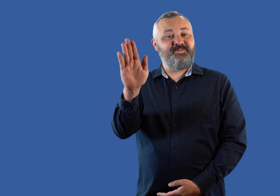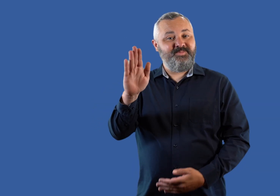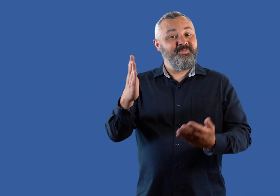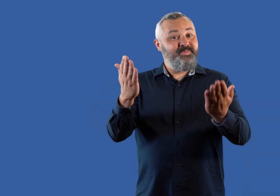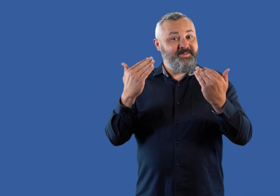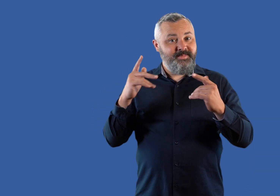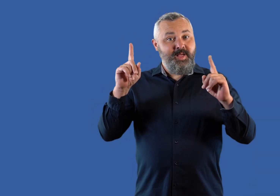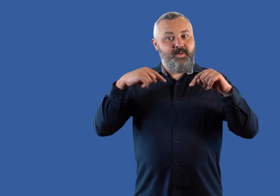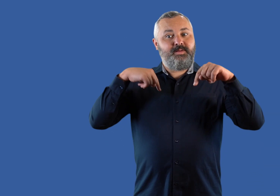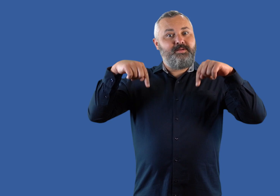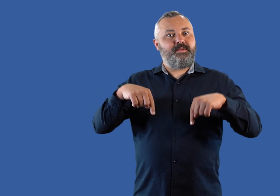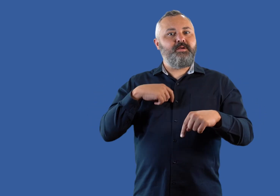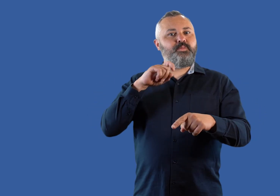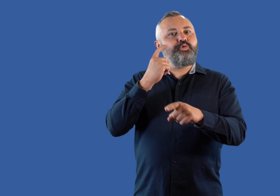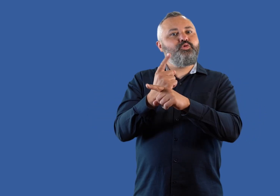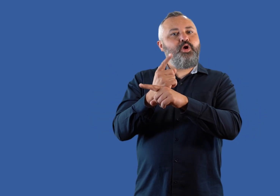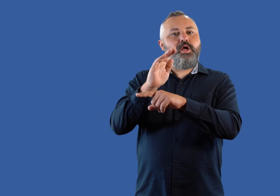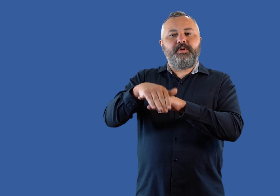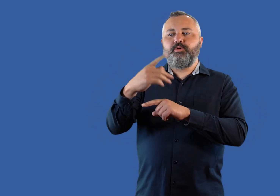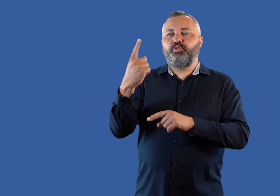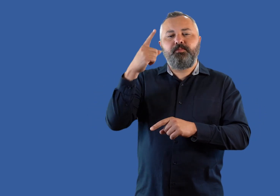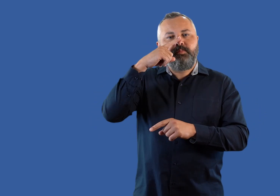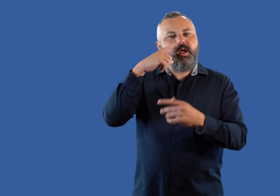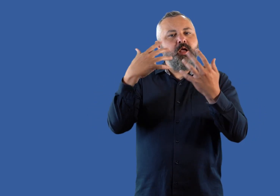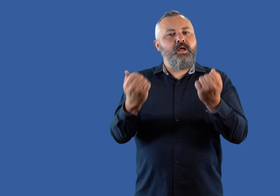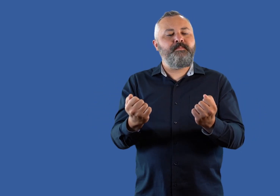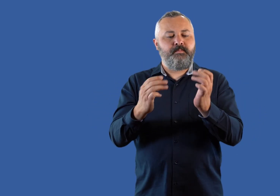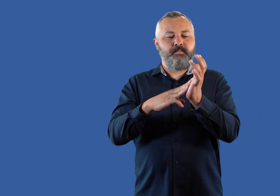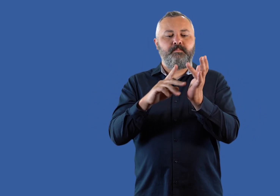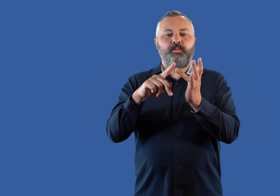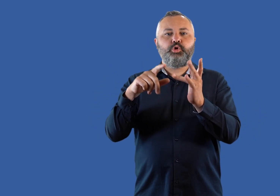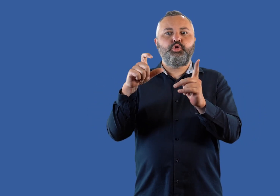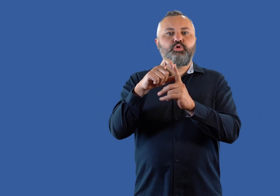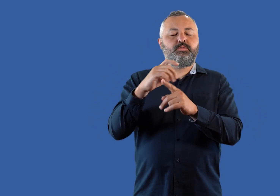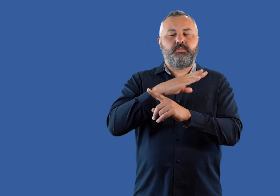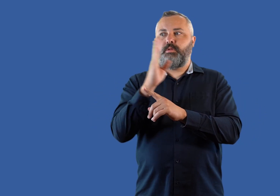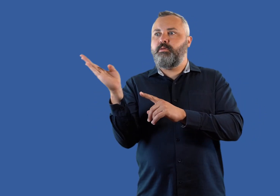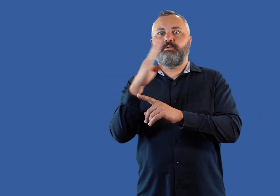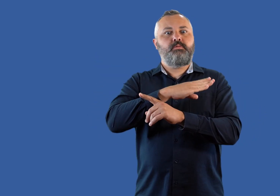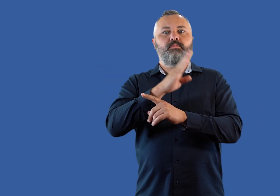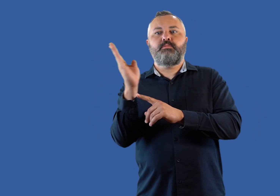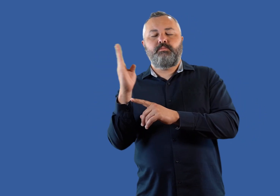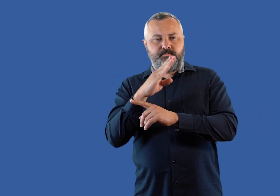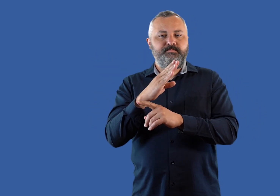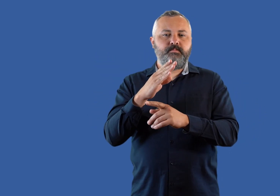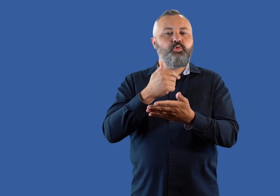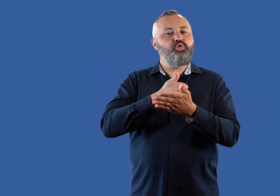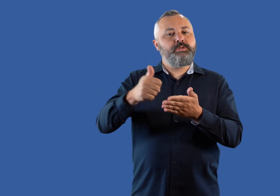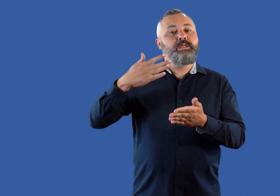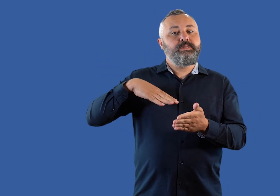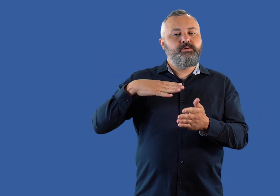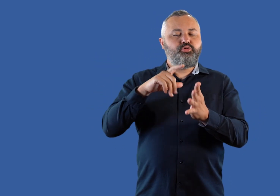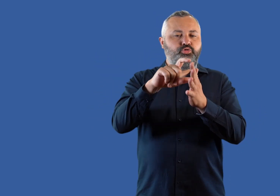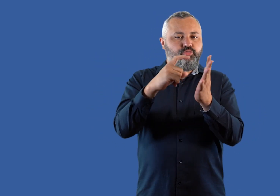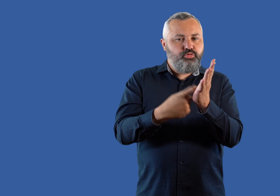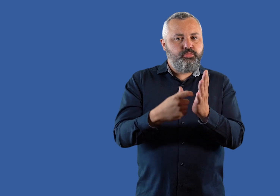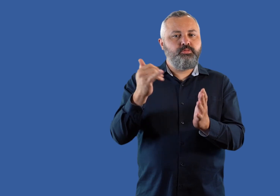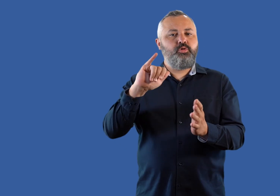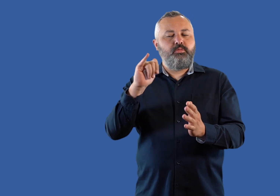Hello and welcome. Today we are talking about people who have major mood swings. Often these people